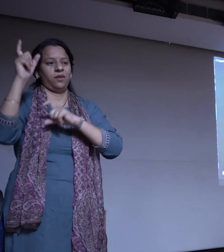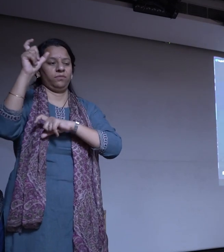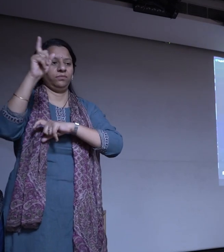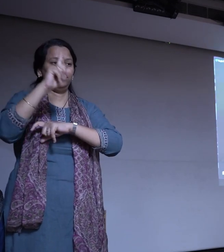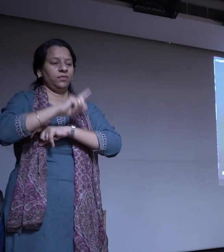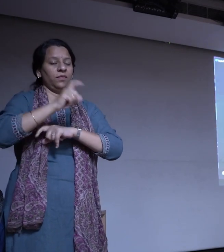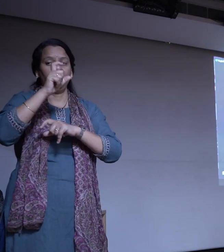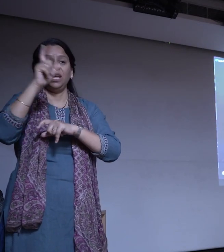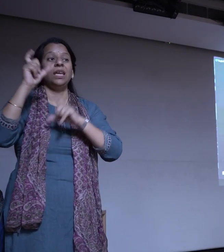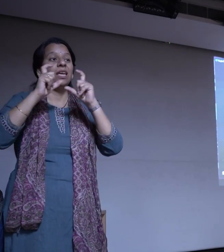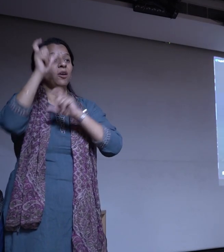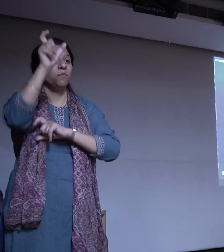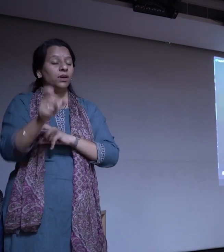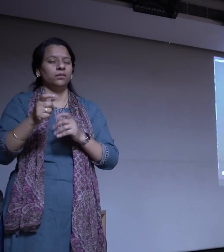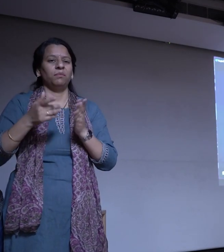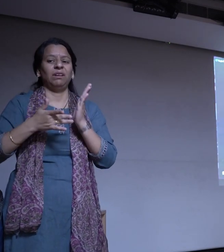uned